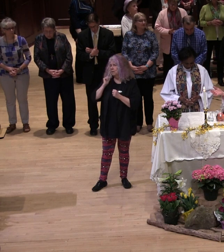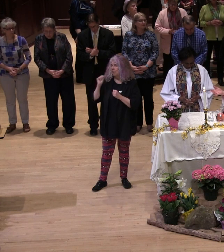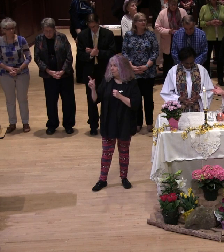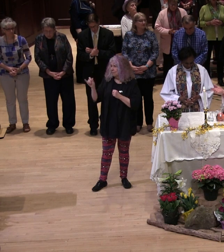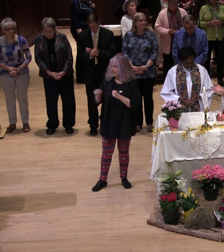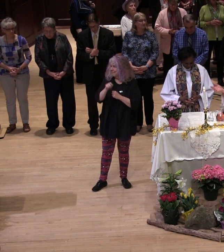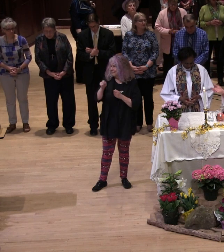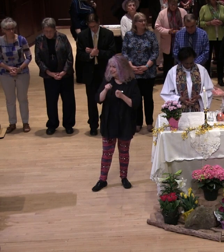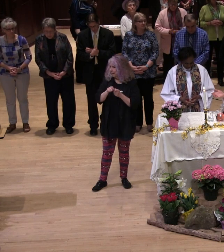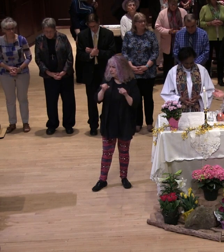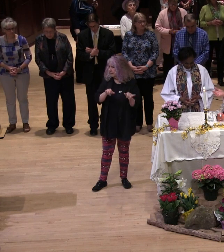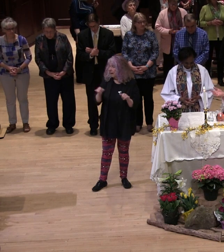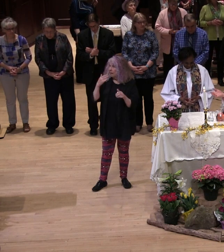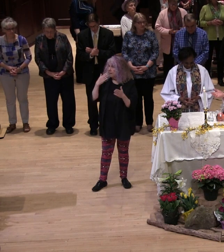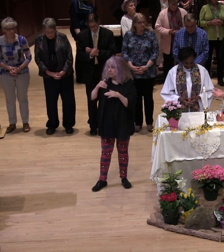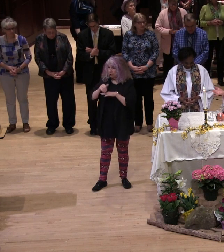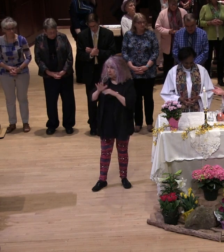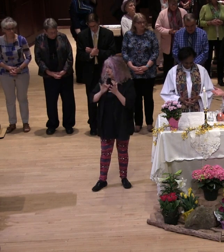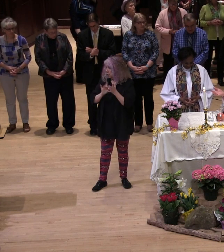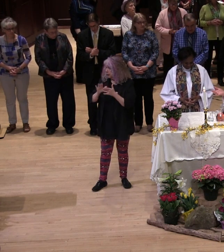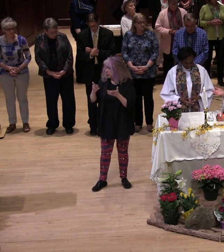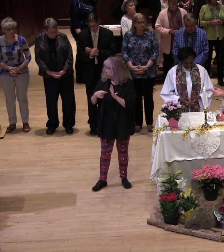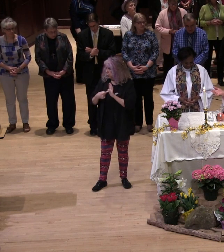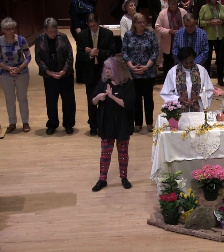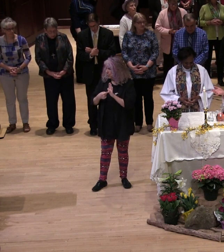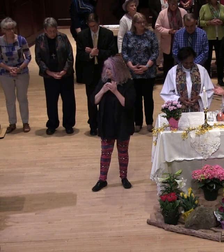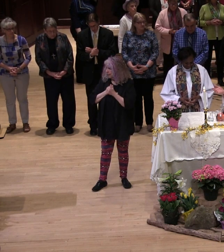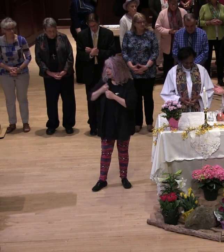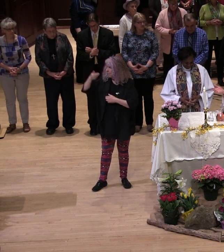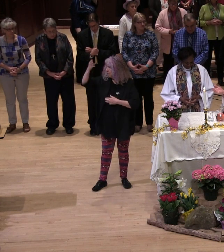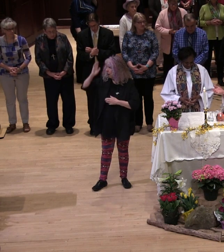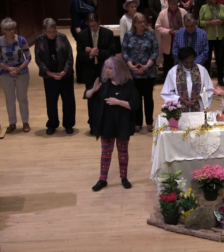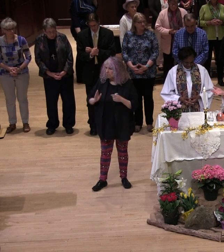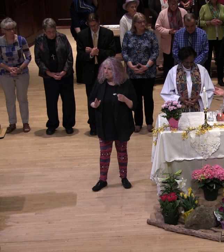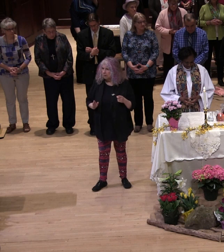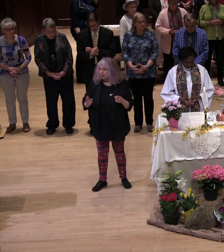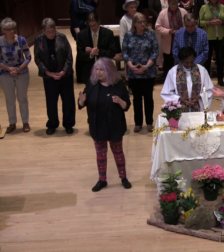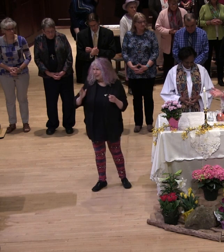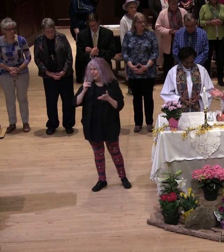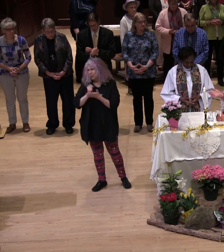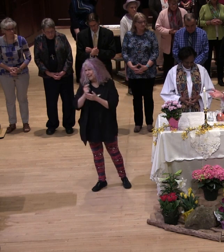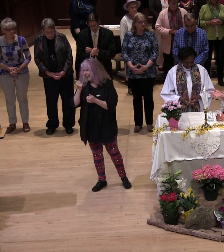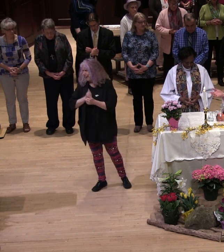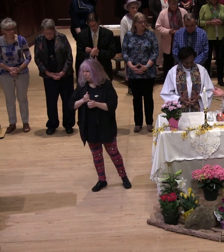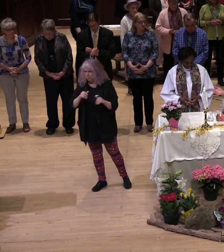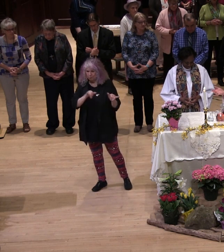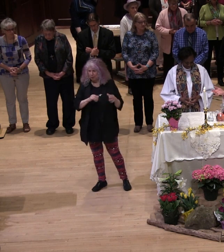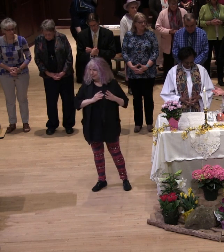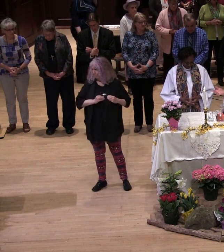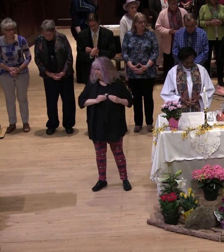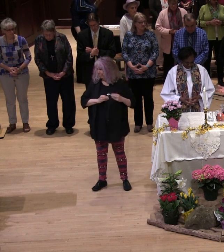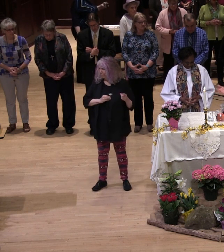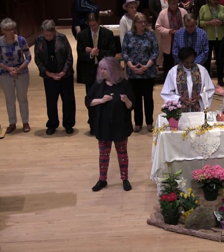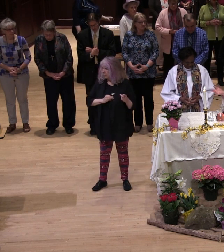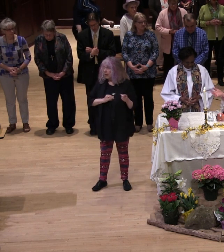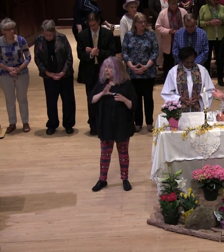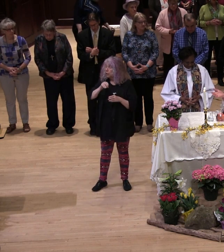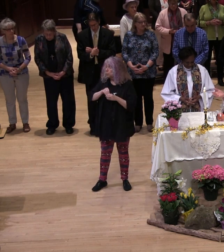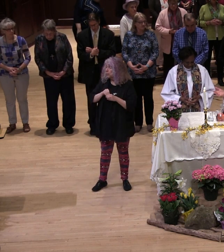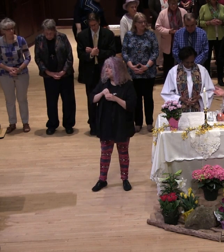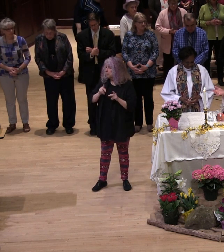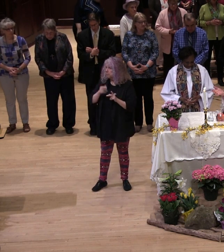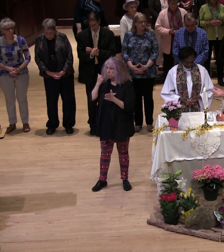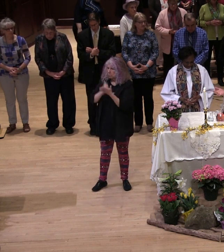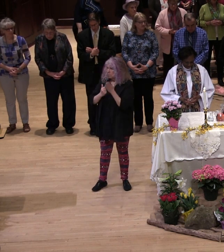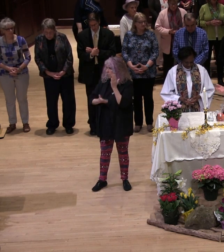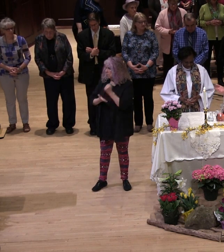same. Thanks for sending Jesus here to show us the love of God. He treated everybody with compassion. Even the people that put the nails